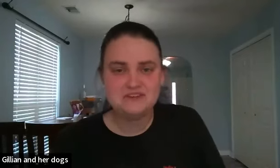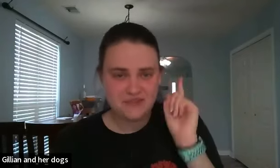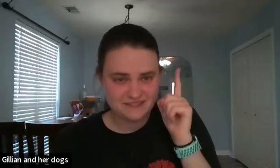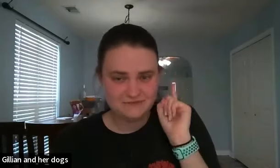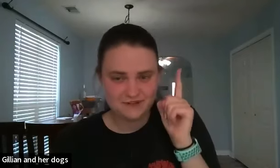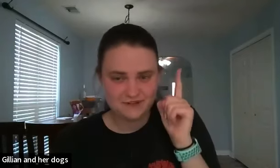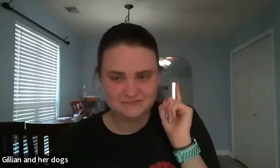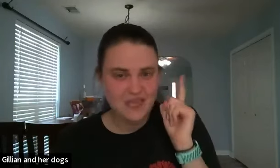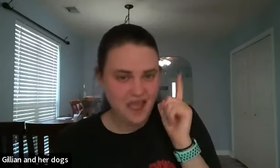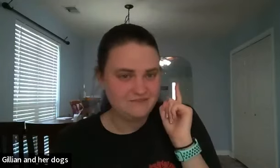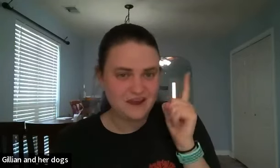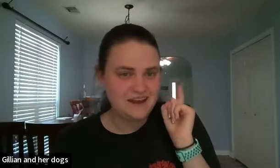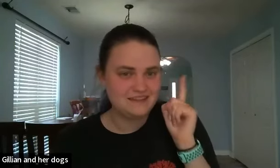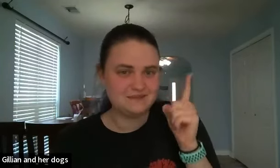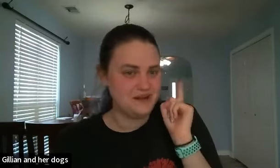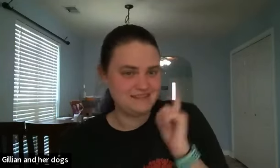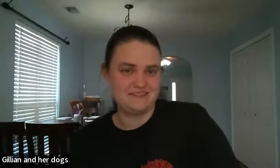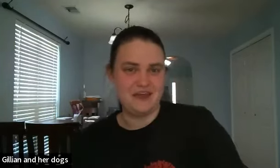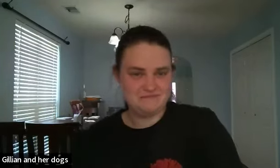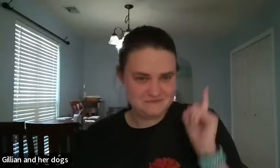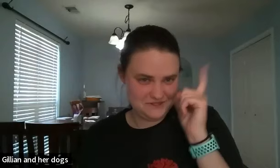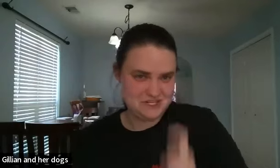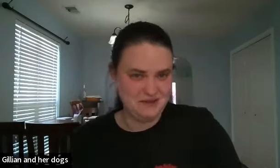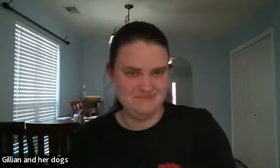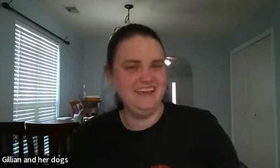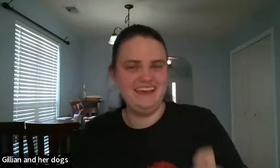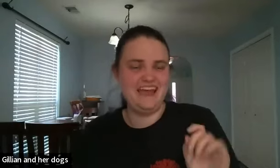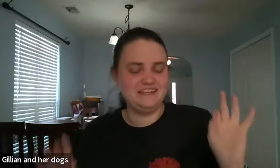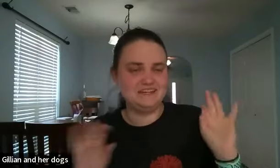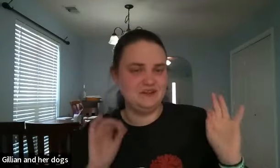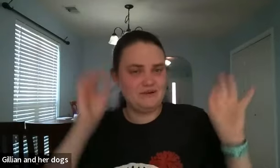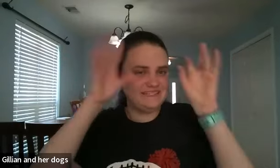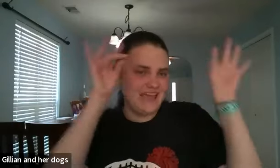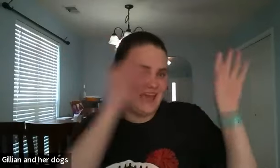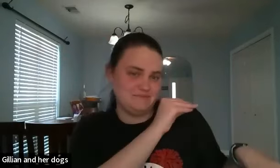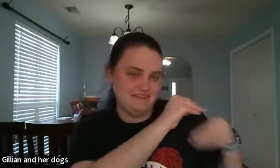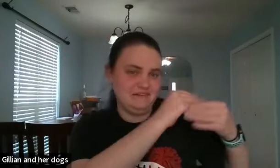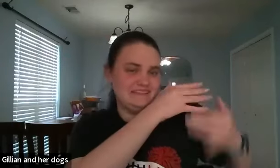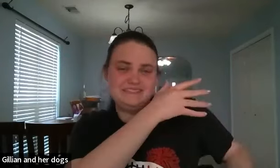that's the first. I've not had someone ask that. Good job. always need to add to my little list.